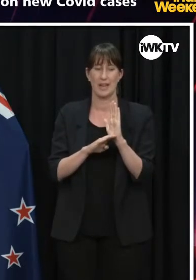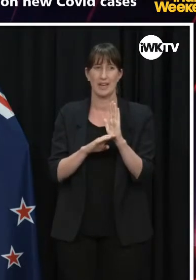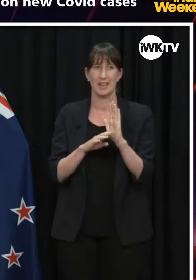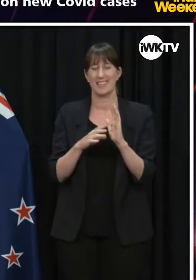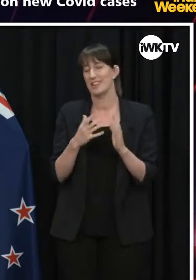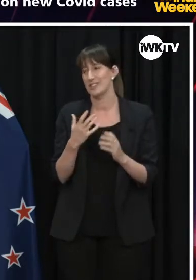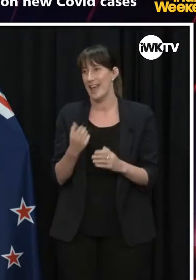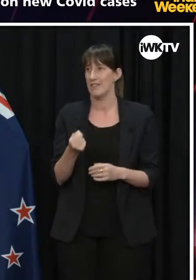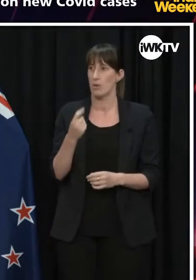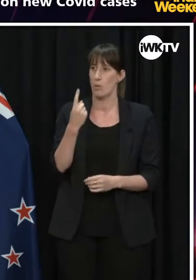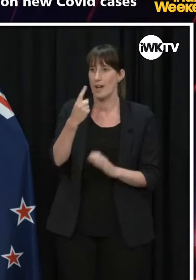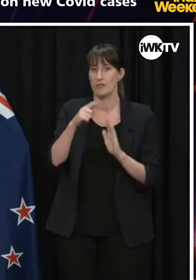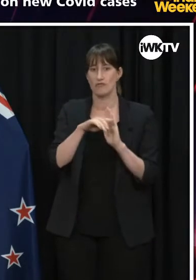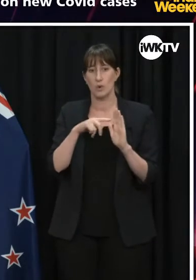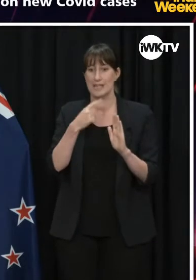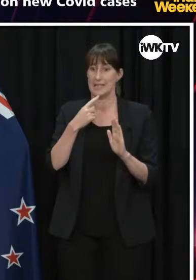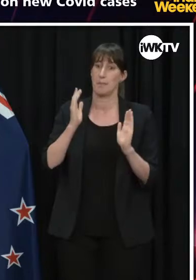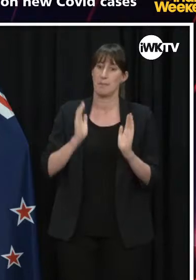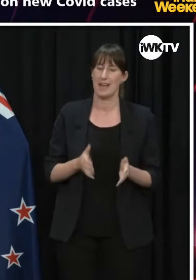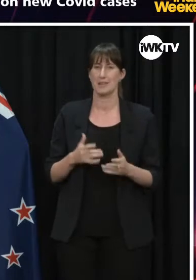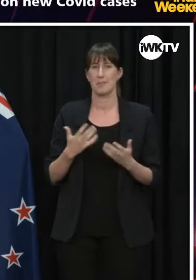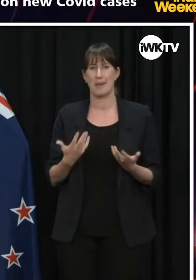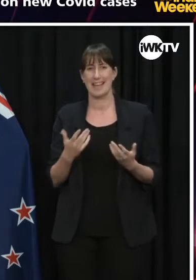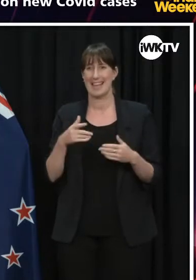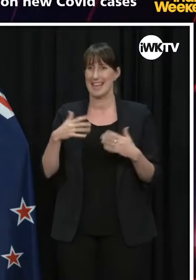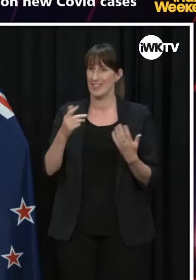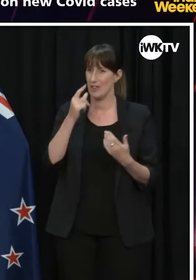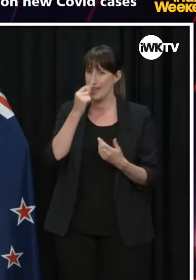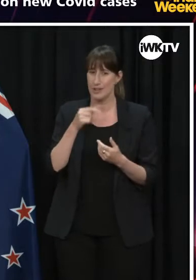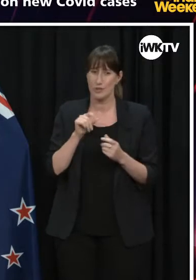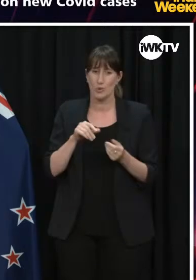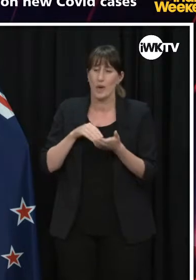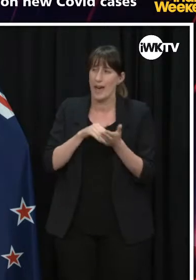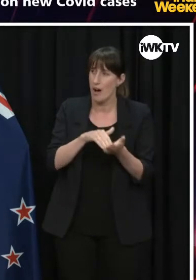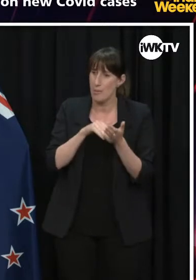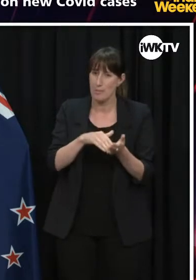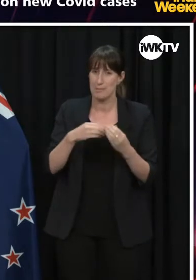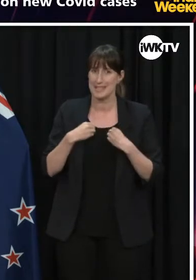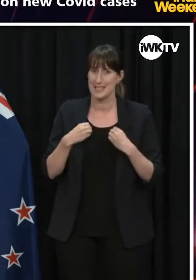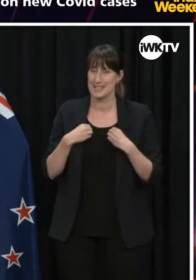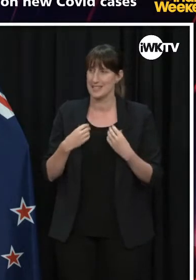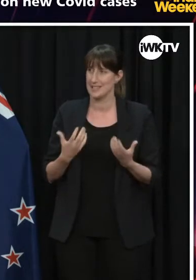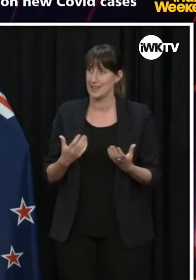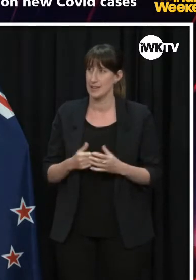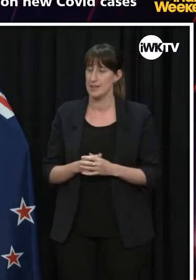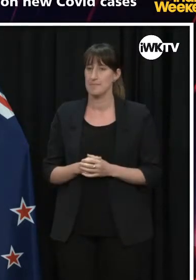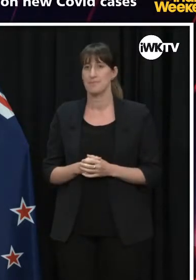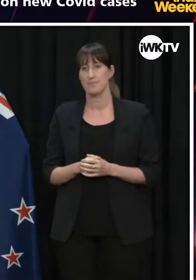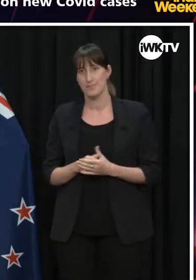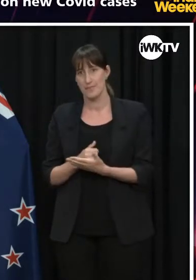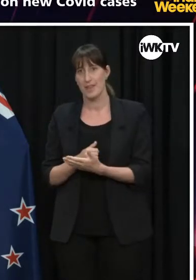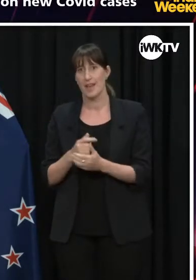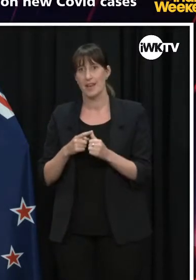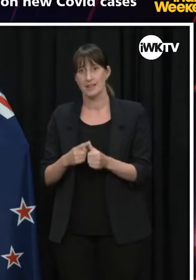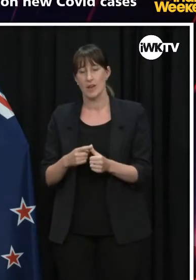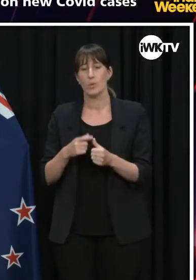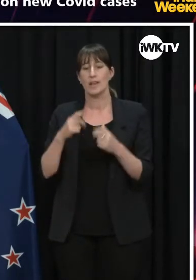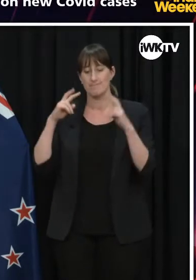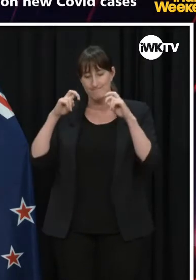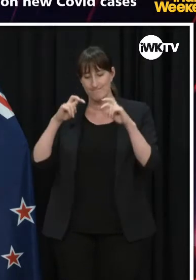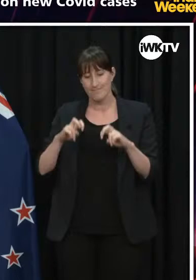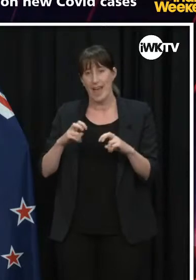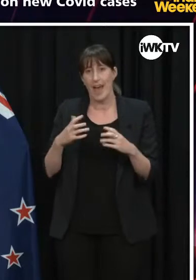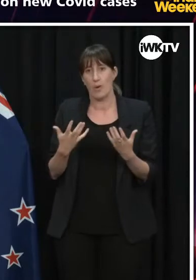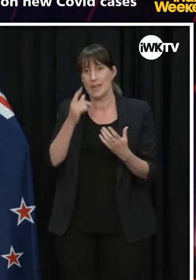rule that you could give businesses to help in that situation? I mean, is there an interim or... So like I said, that's something that we're looking at, how we